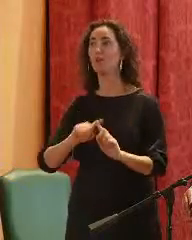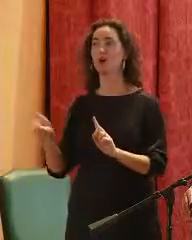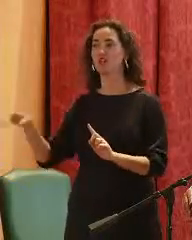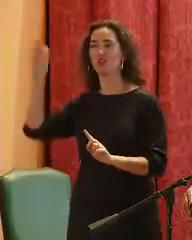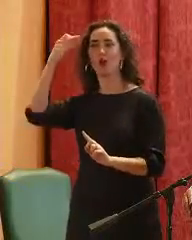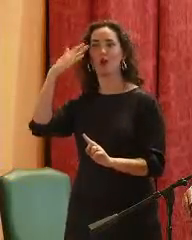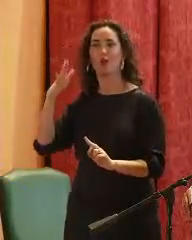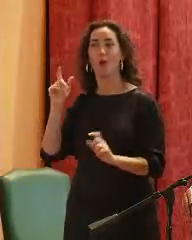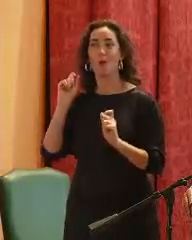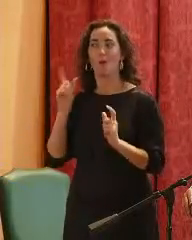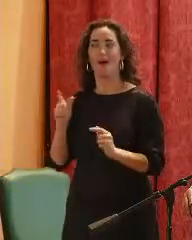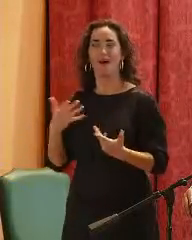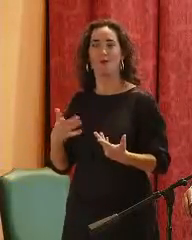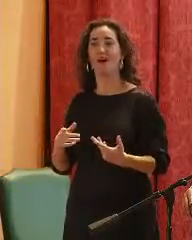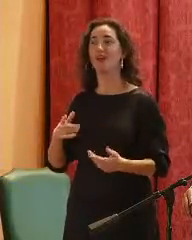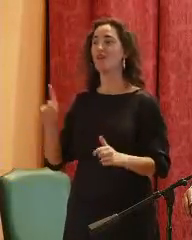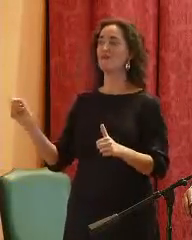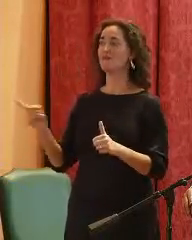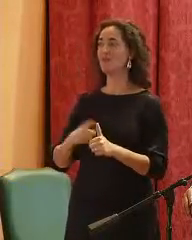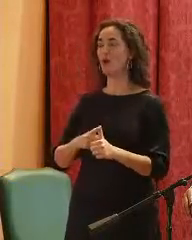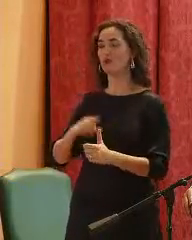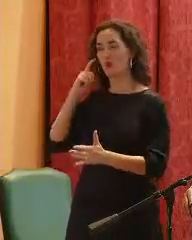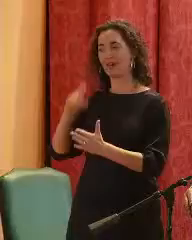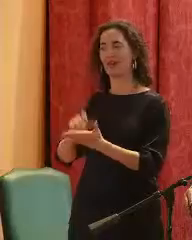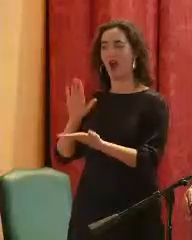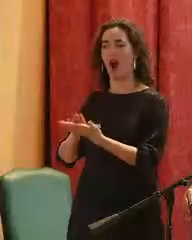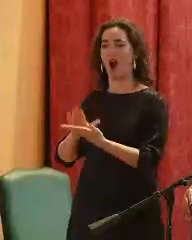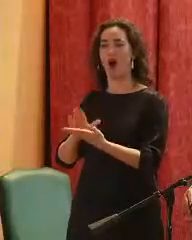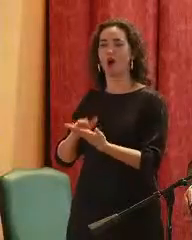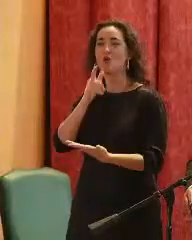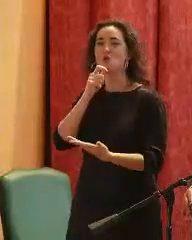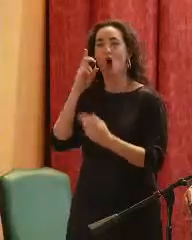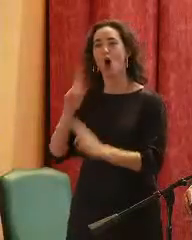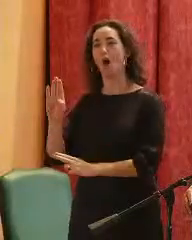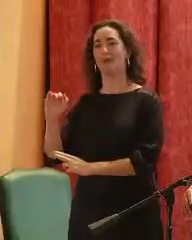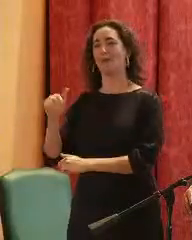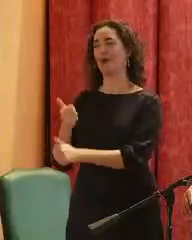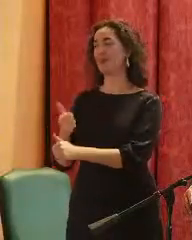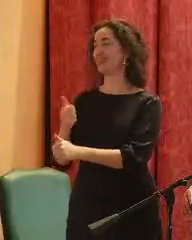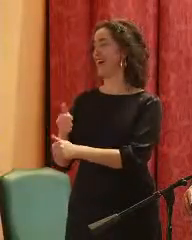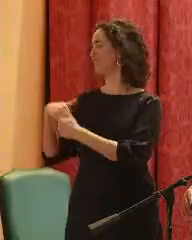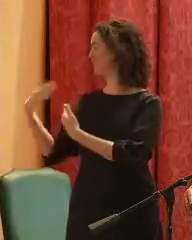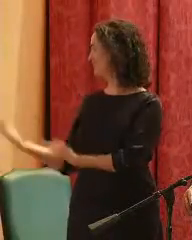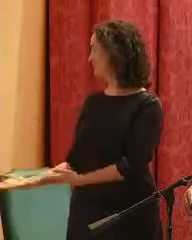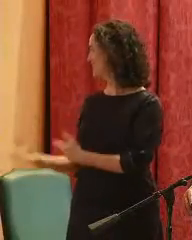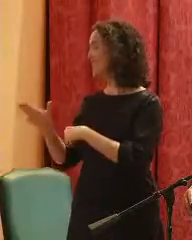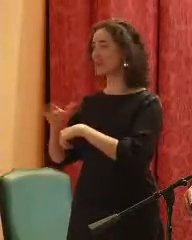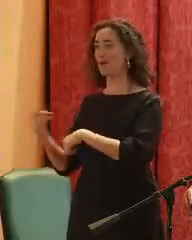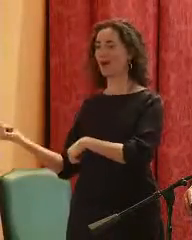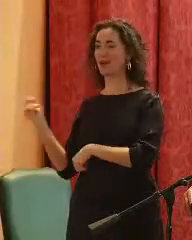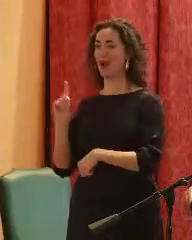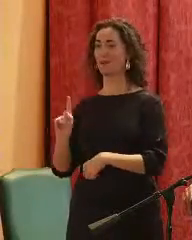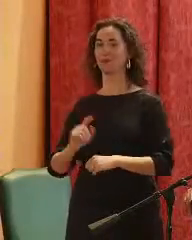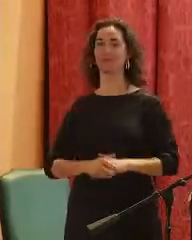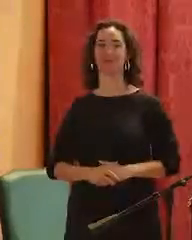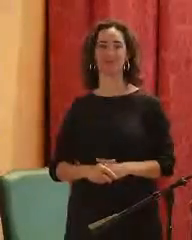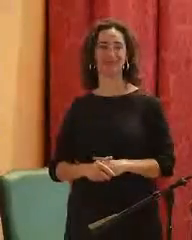by recognizing and honoring Bambi. So Bambi, come on up.